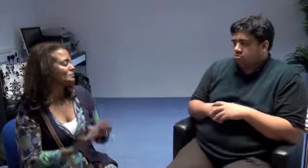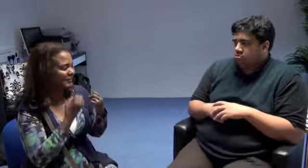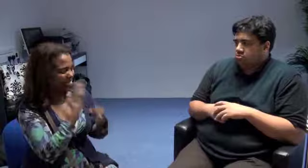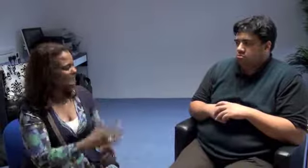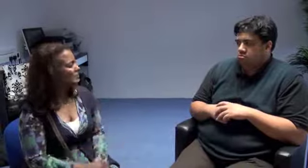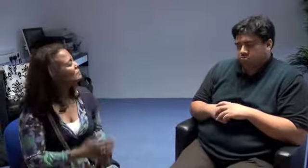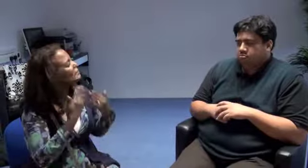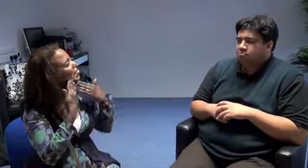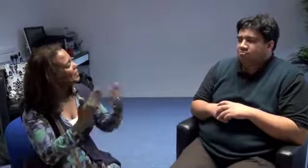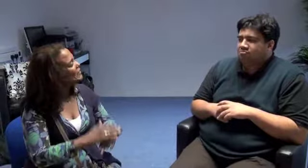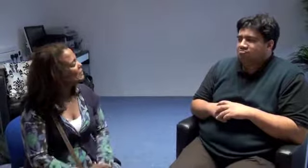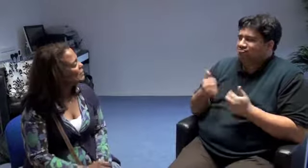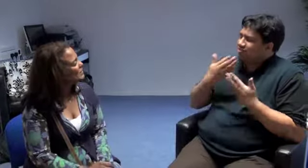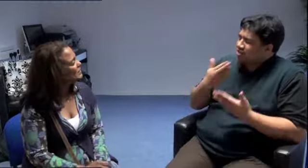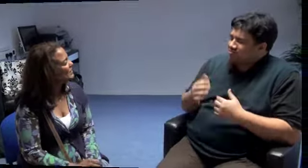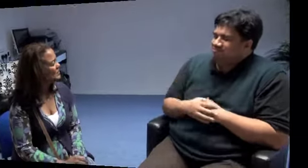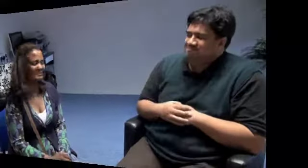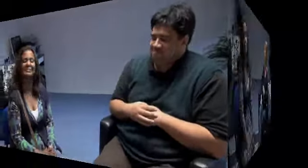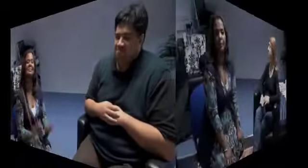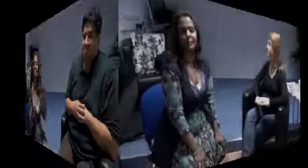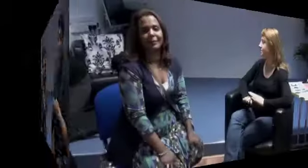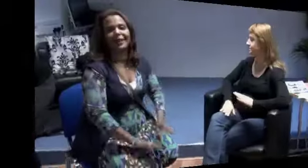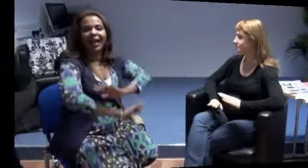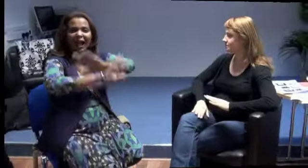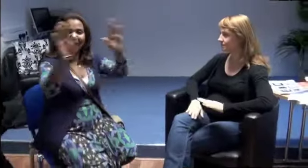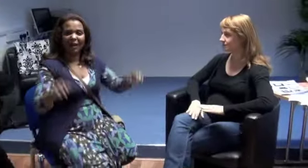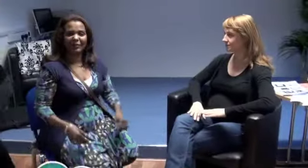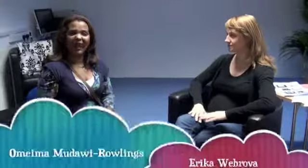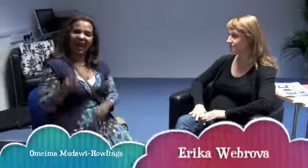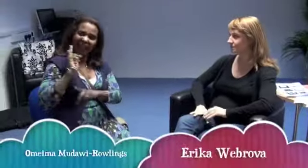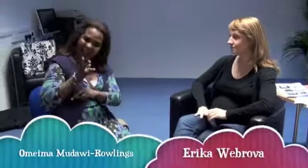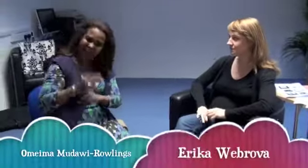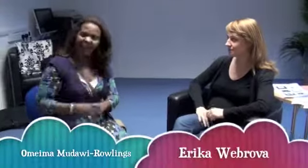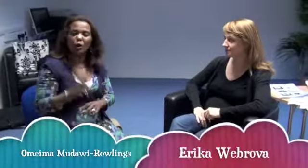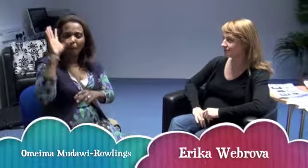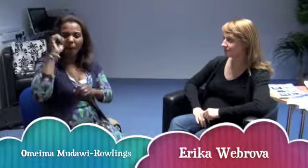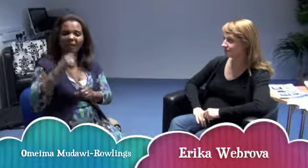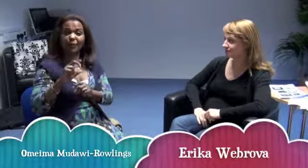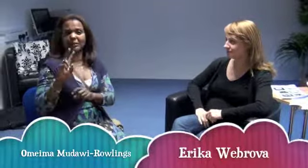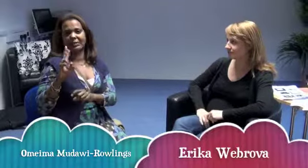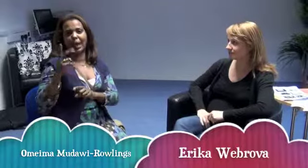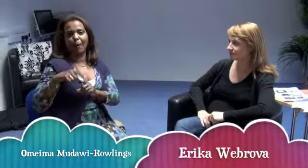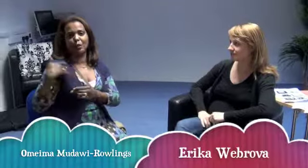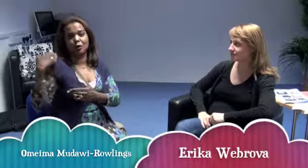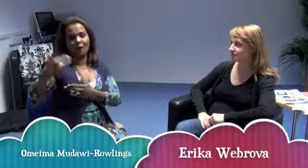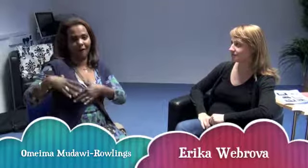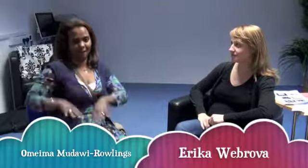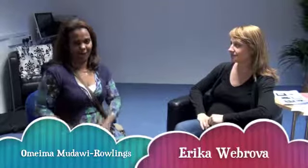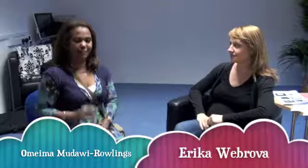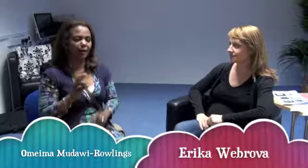language. I can't use Samoan sufficiently now. Thank you very much. Thank you. So, we've interviewed 2 participants so far, and now